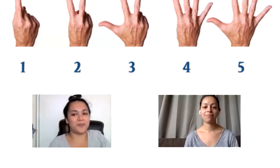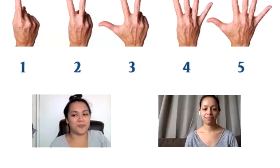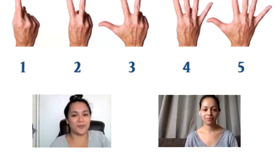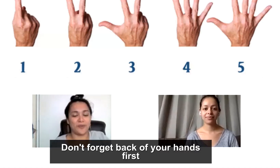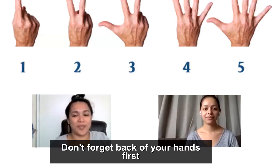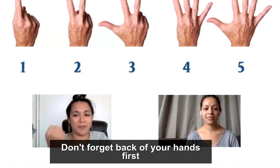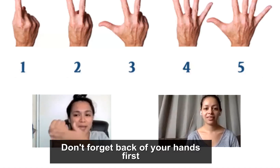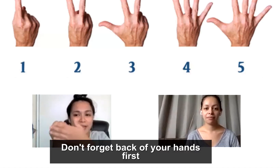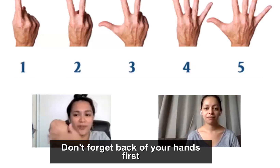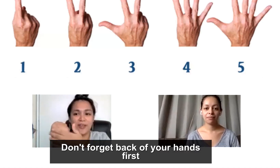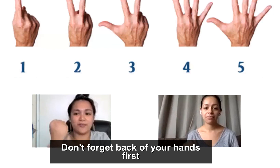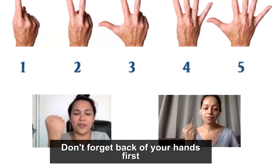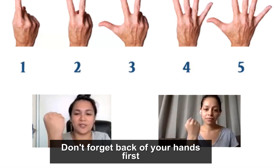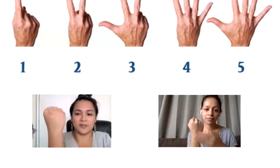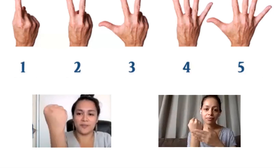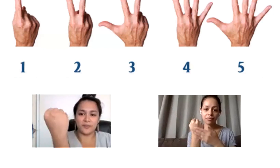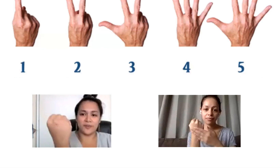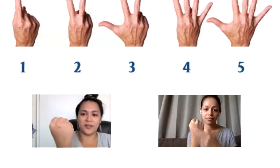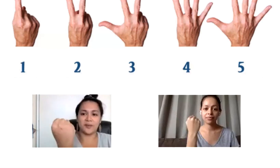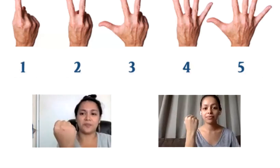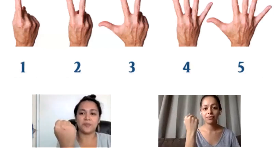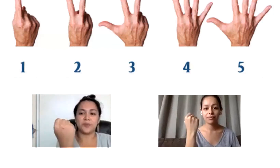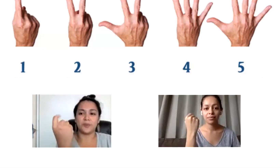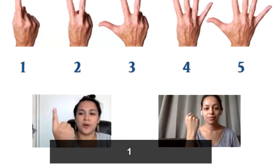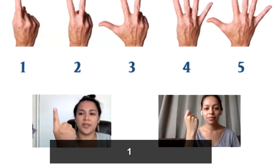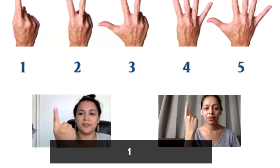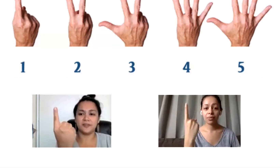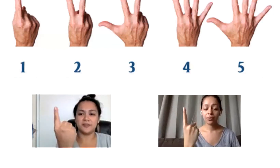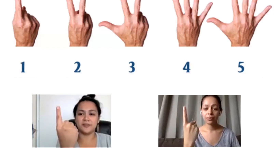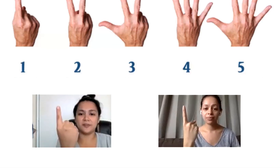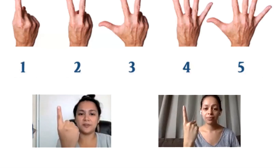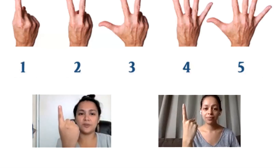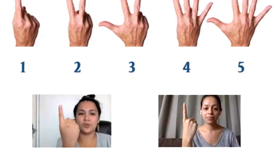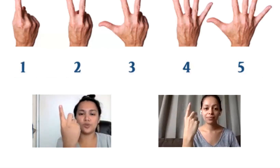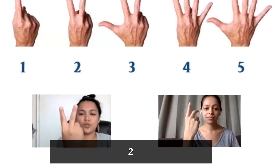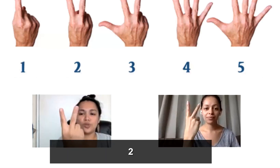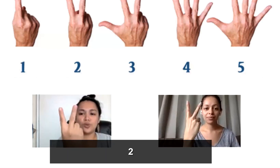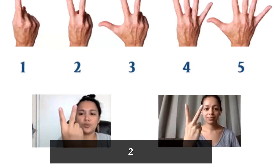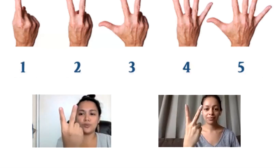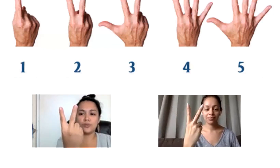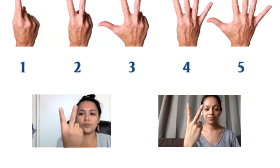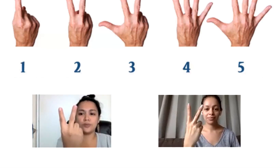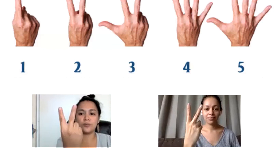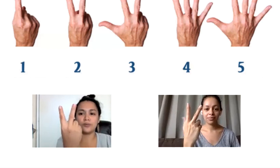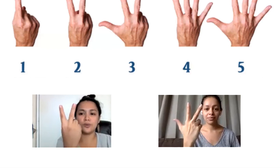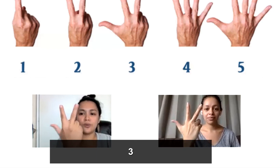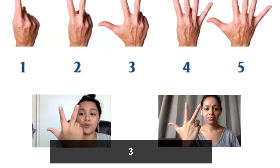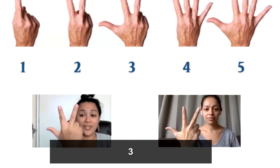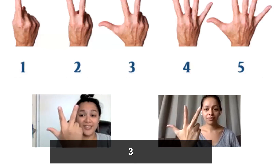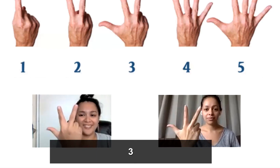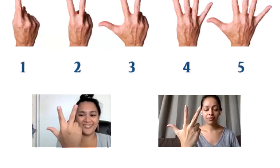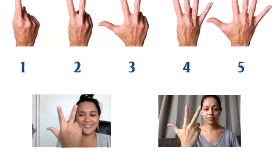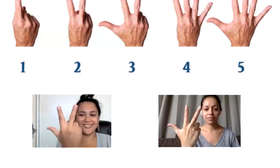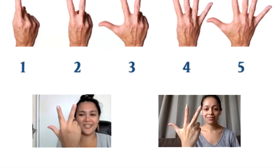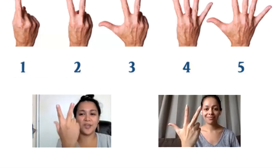Ready? Don't forget, back of your hand first. Ready? 1, 2,